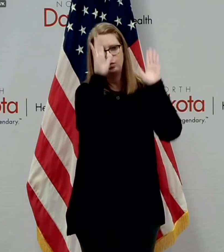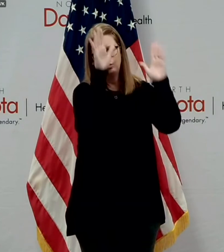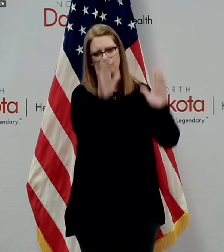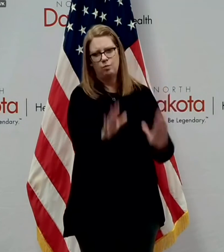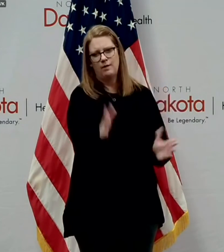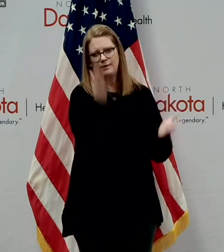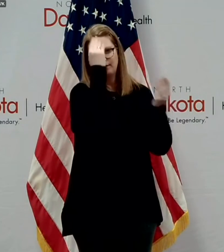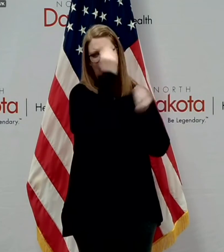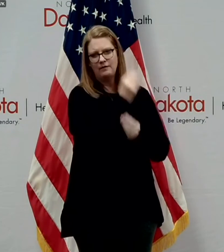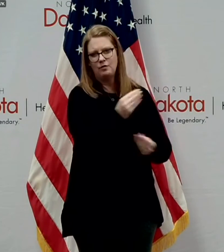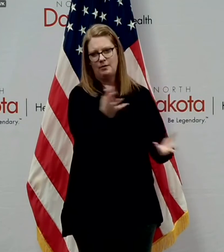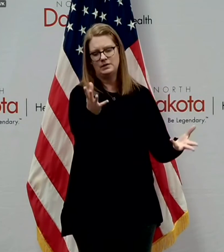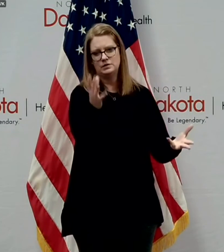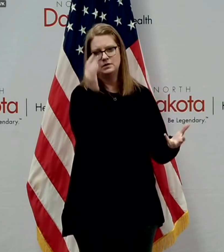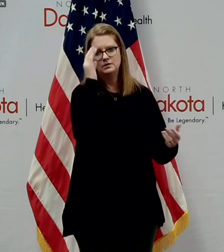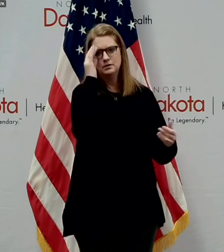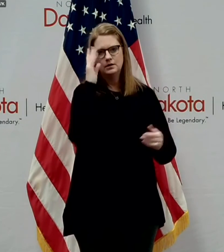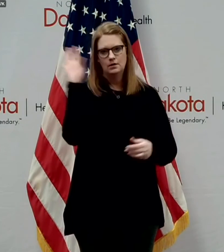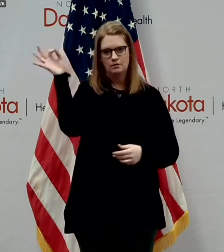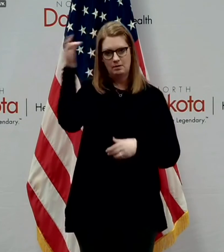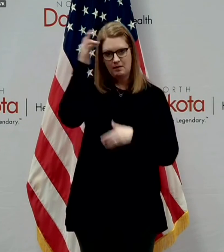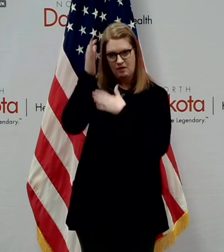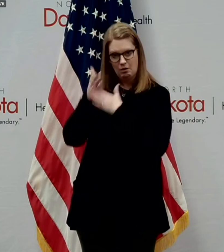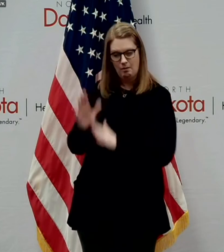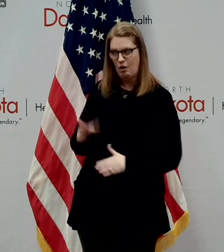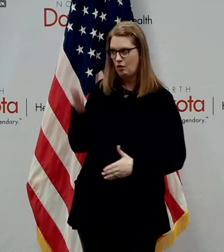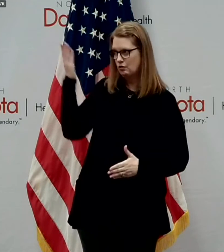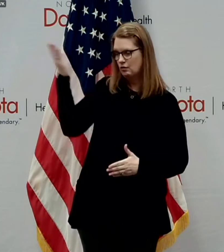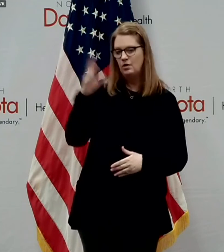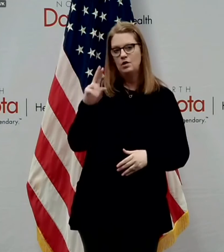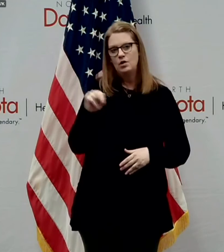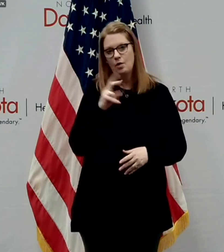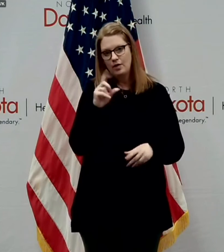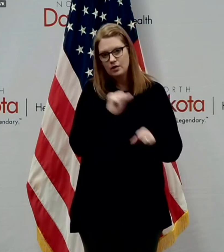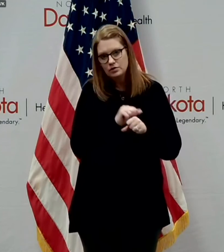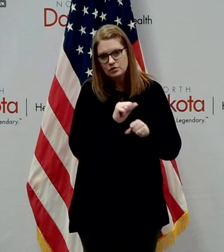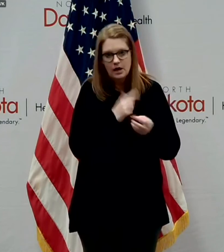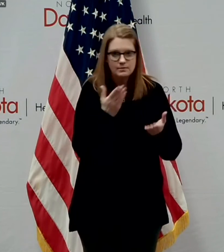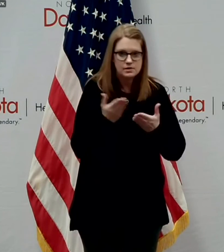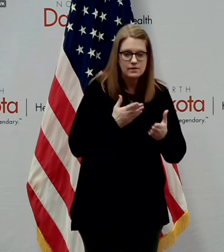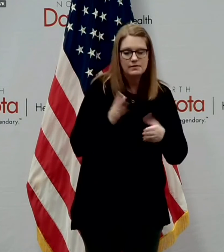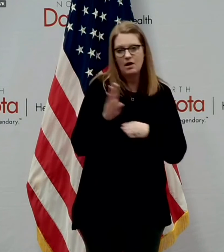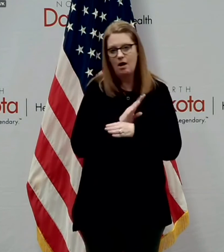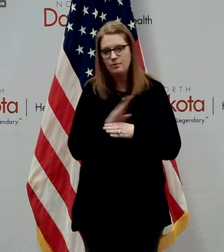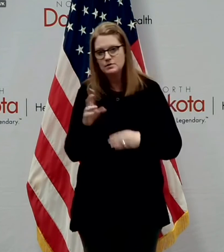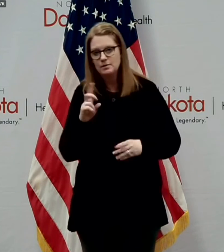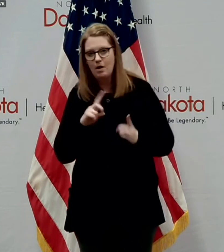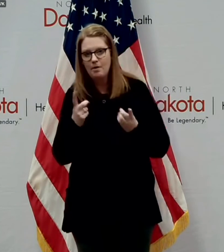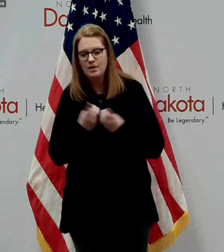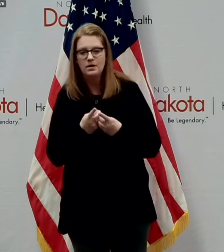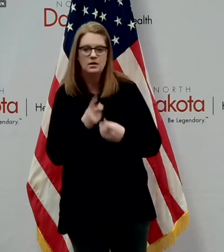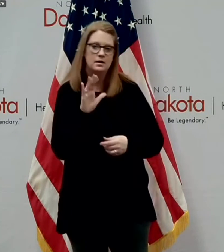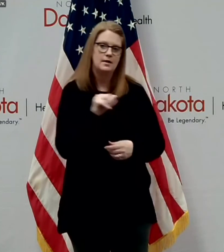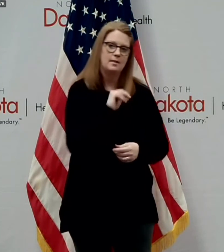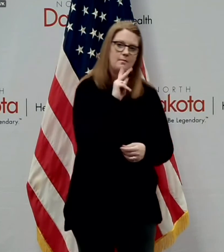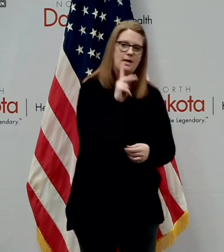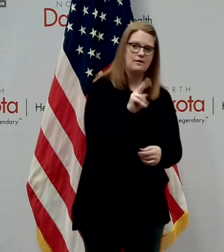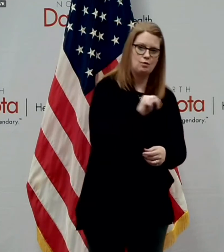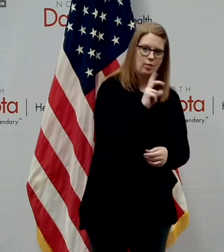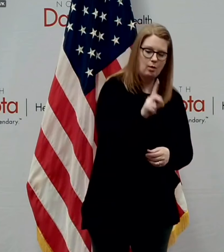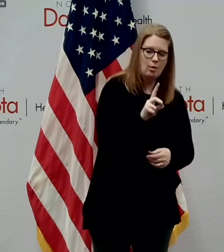coming from our federal partners, from North Dakota Job Service, from the Commerce Department, from the Bank of North